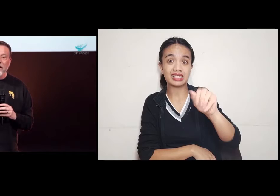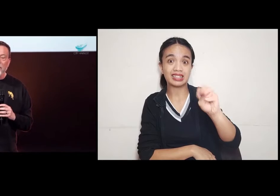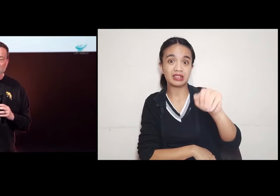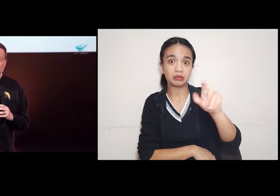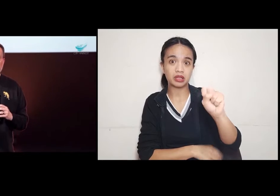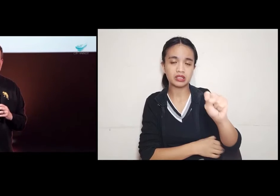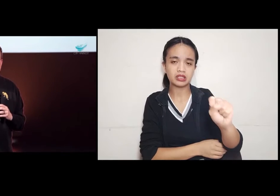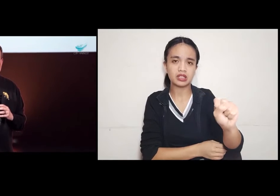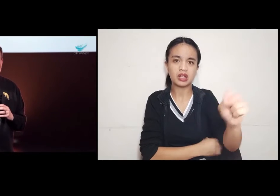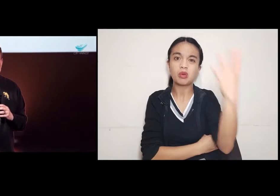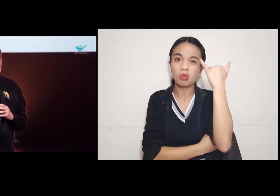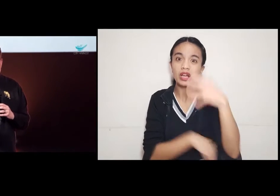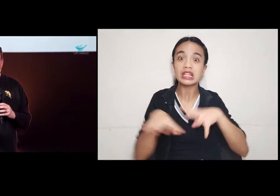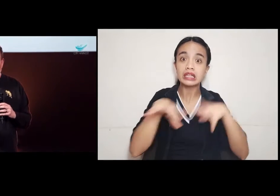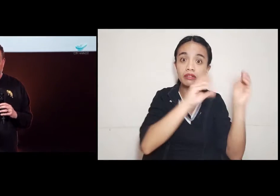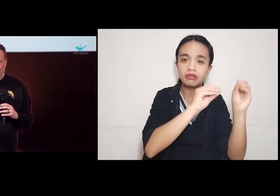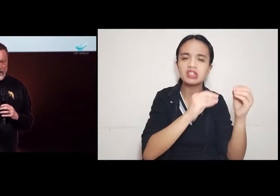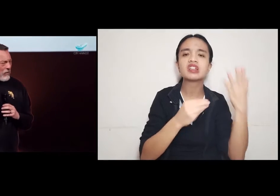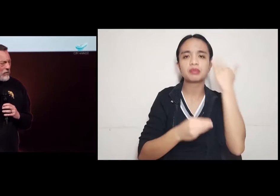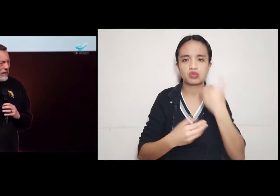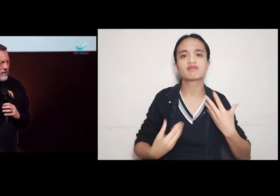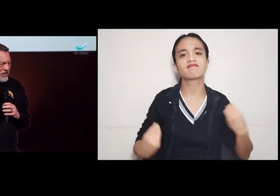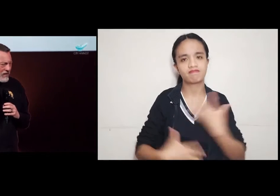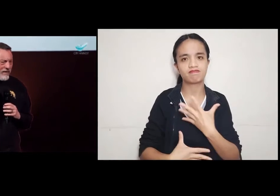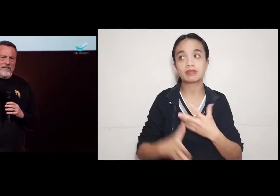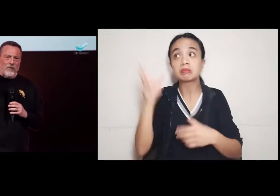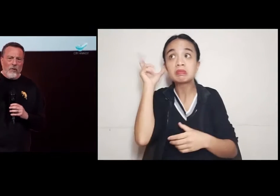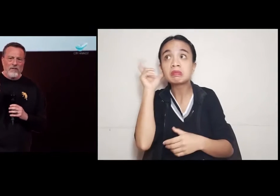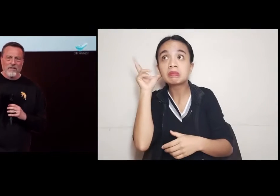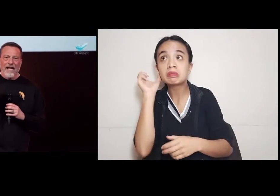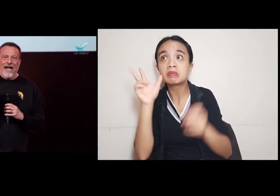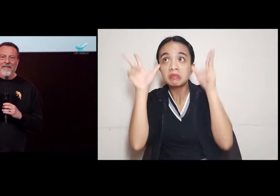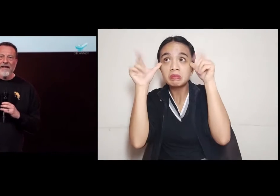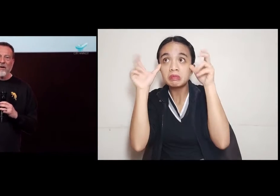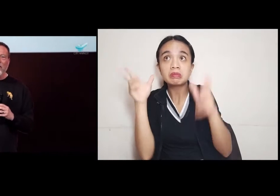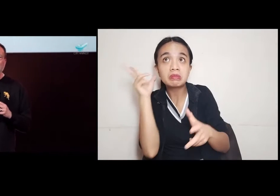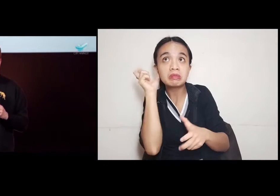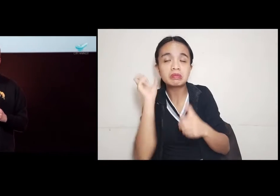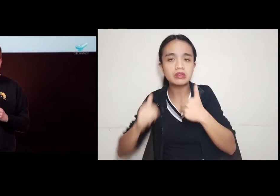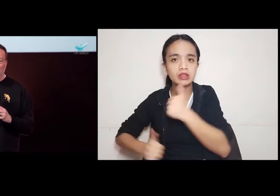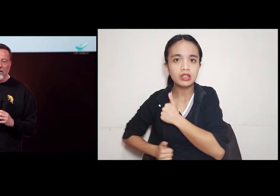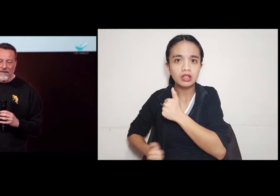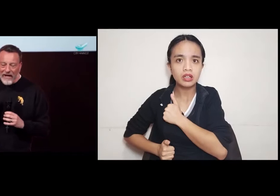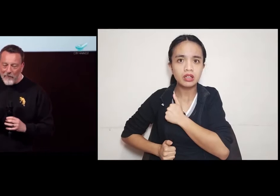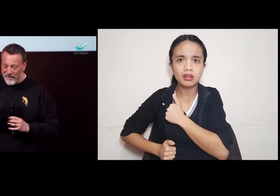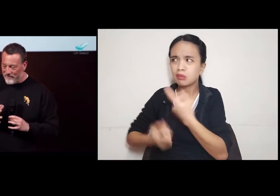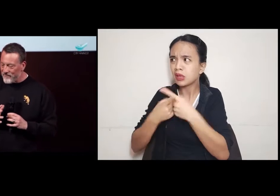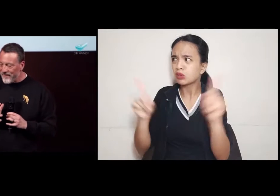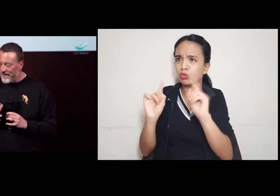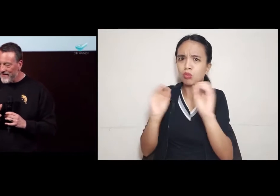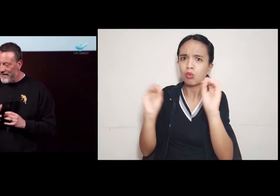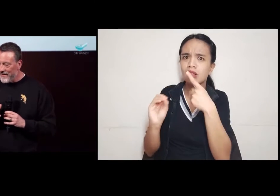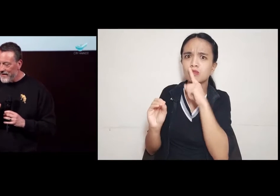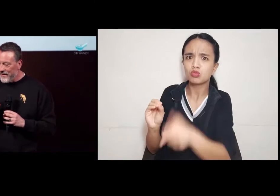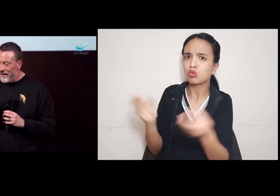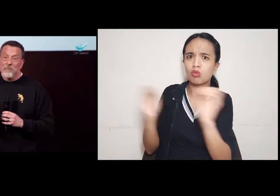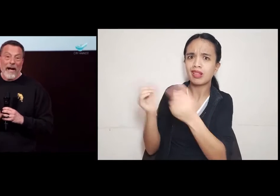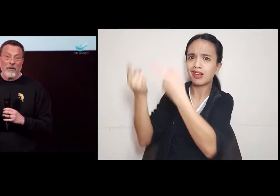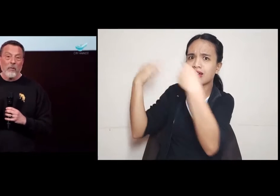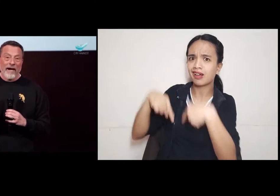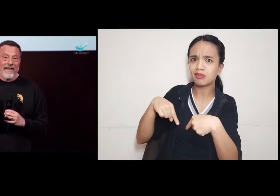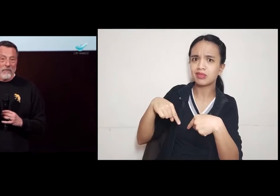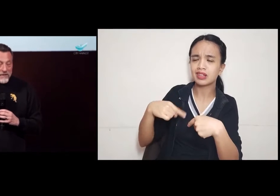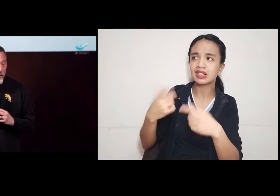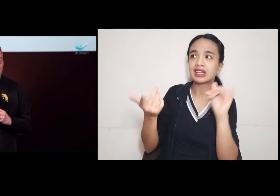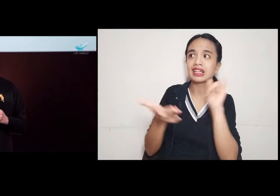had already been driven out by their fear. They heard chariots and horses. They heard an army that wasn't coming.